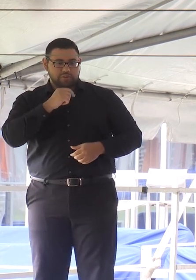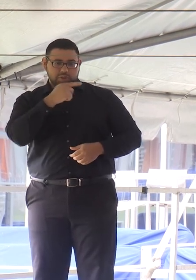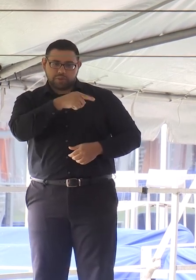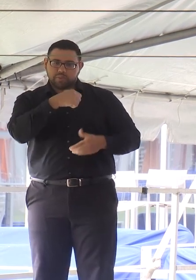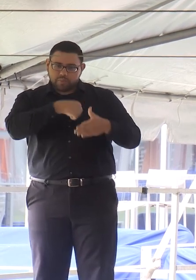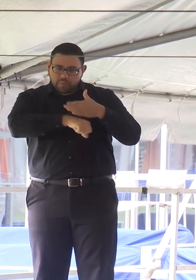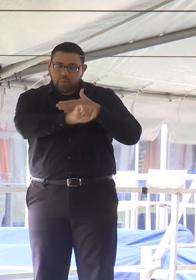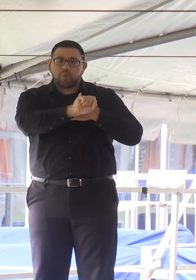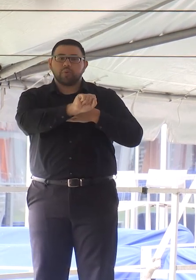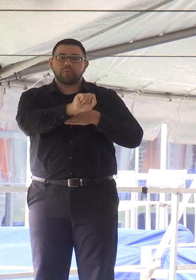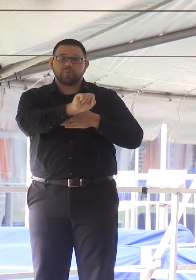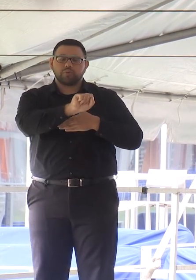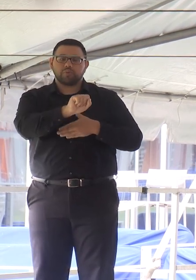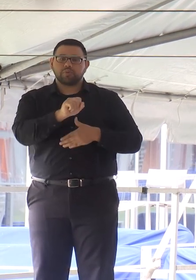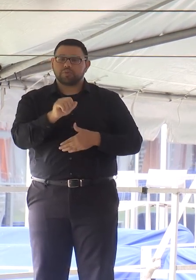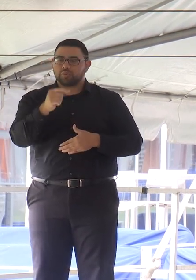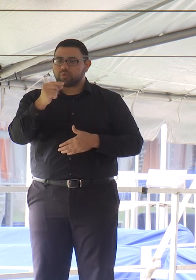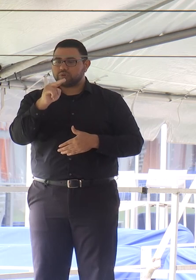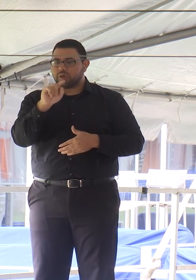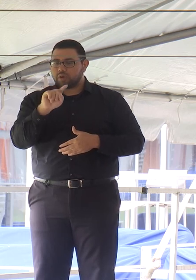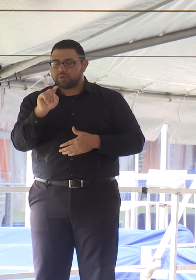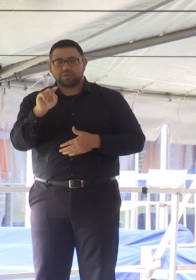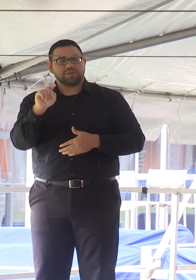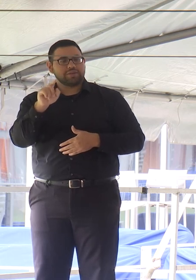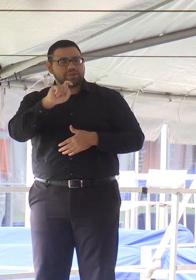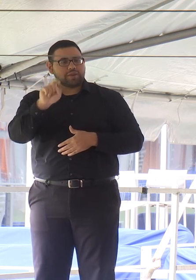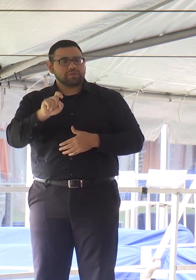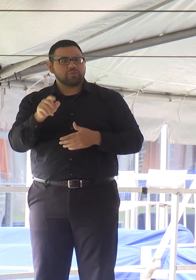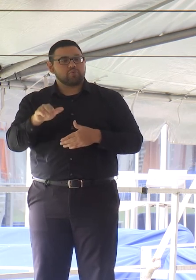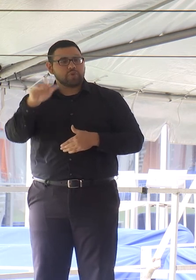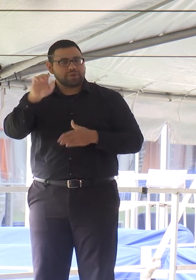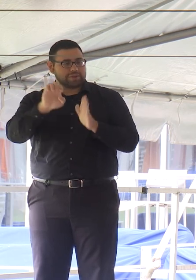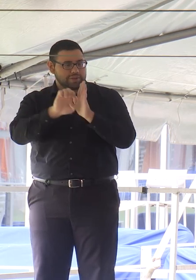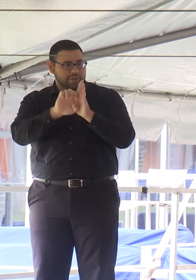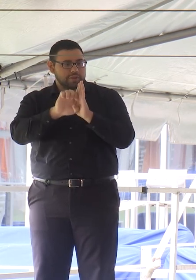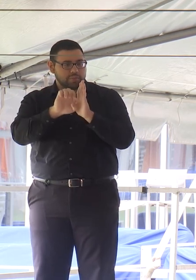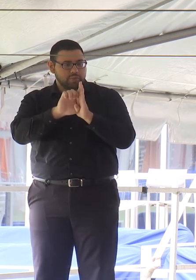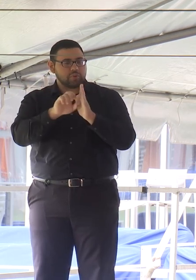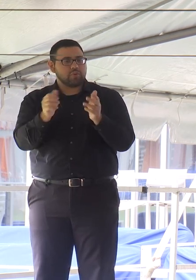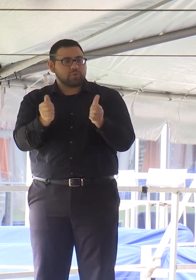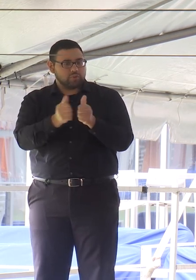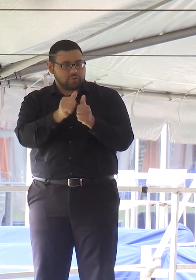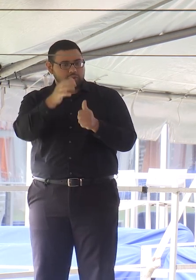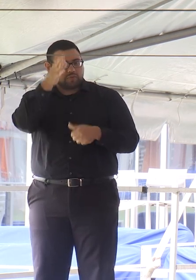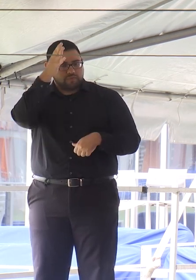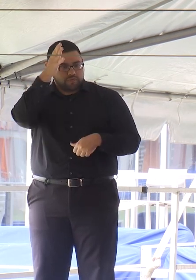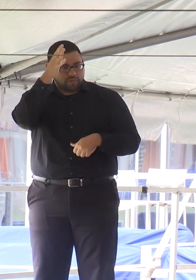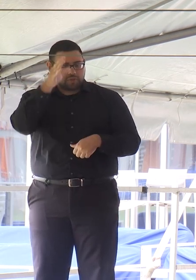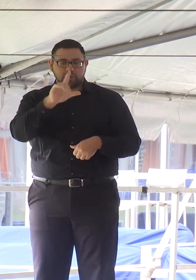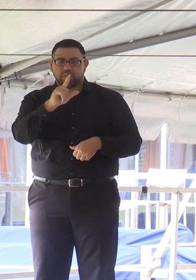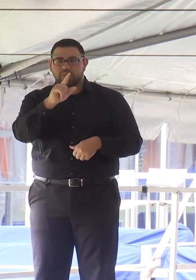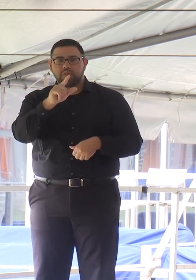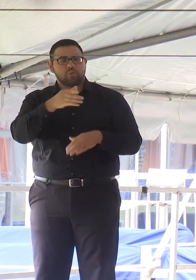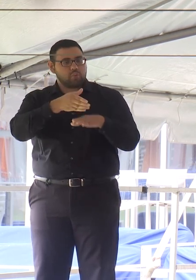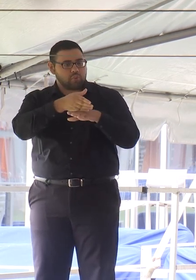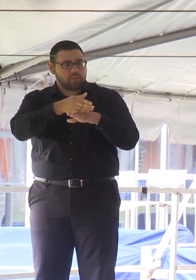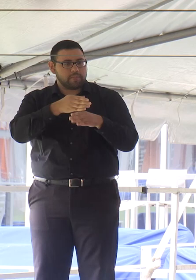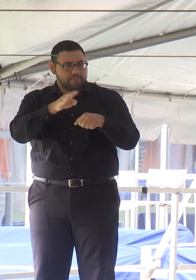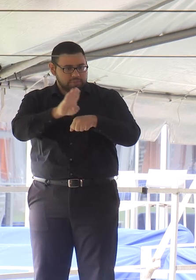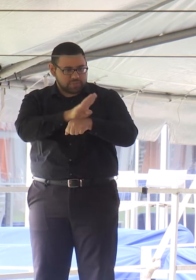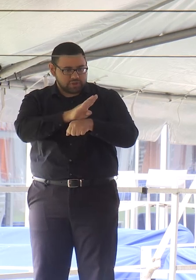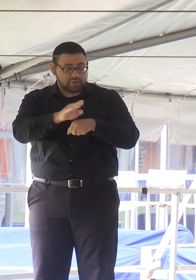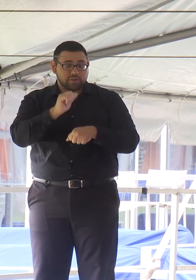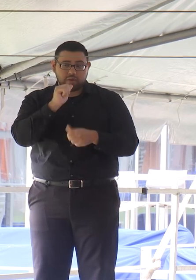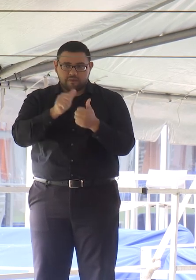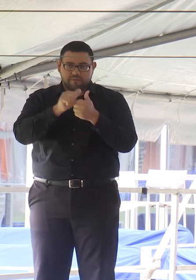was born in Gonzales, Texas, but raised in Edinburgh alongside his father in the lumber business. And